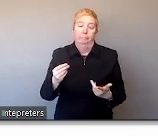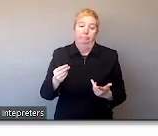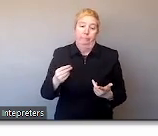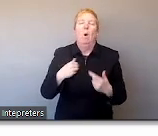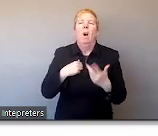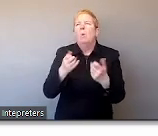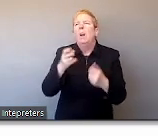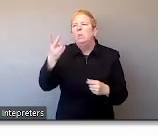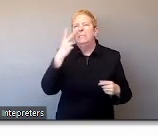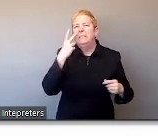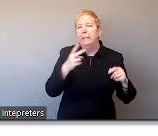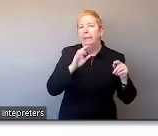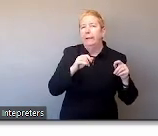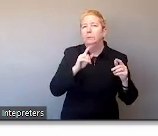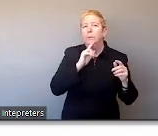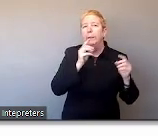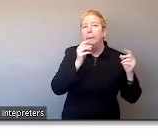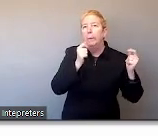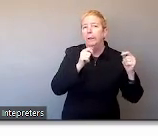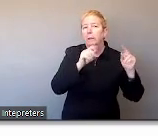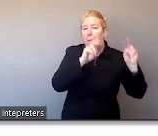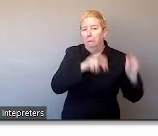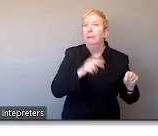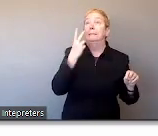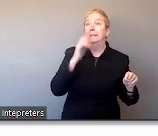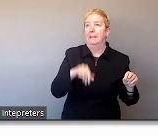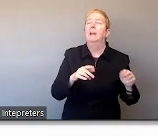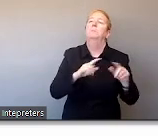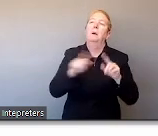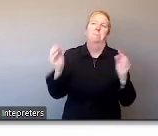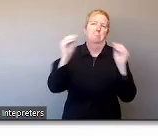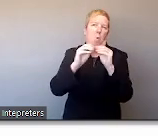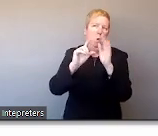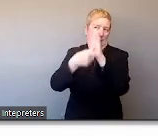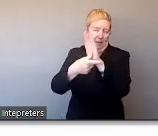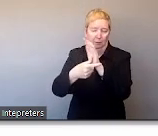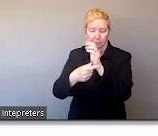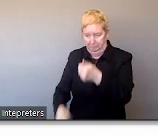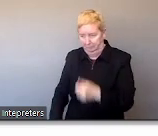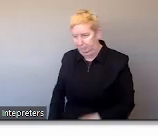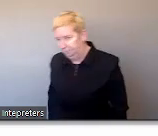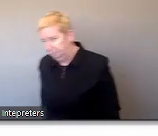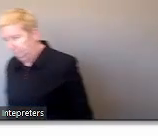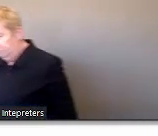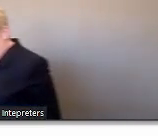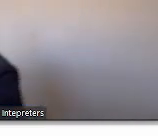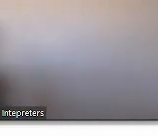you to just have a peek into that and more in the weeks to come. Next slide, please, Brianna.